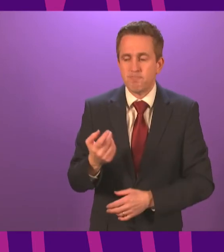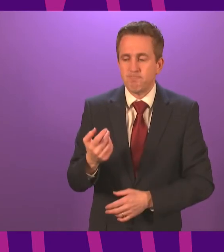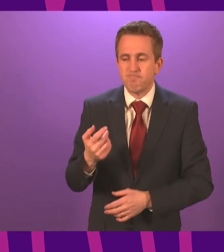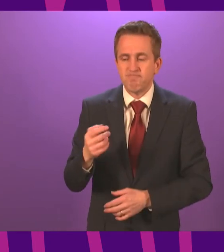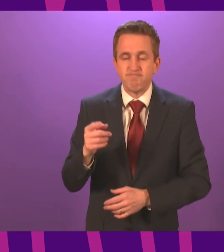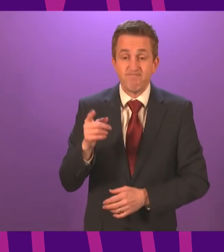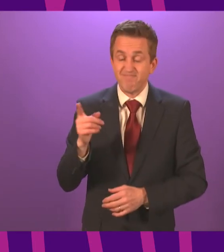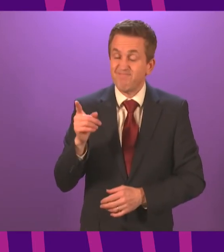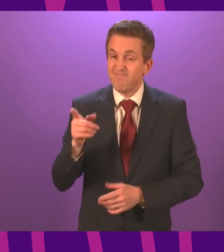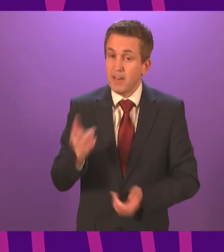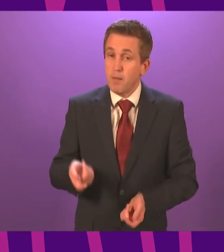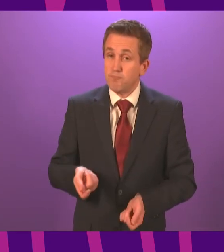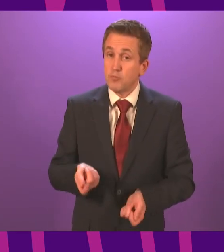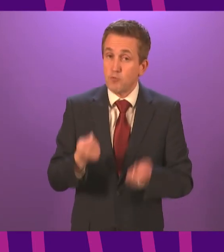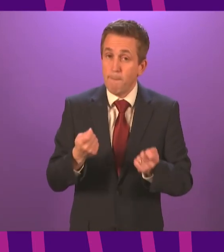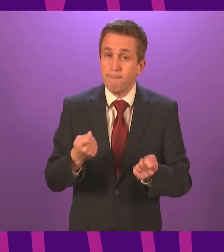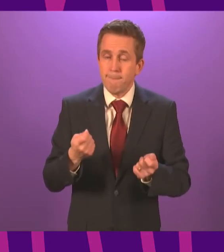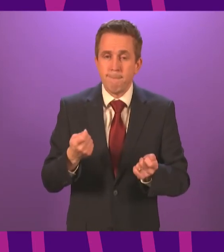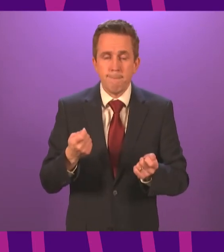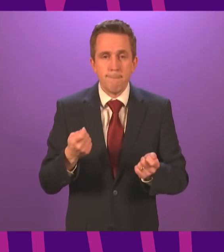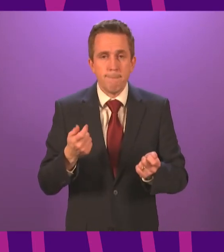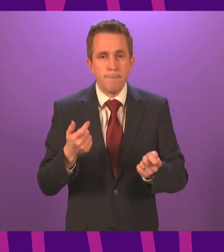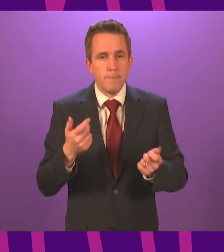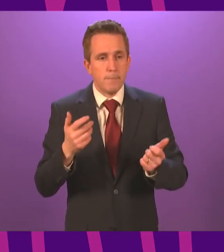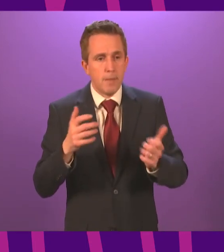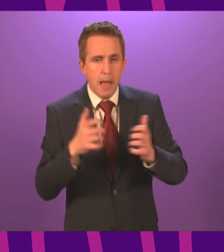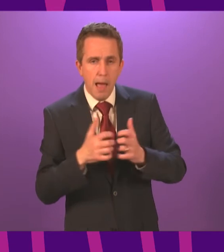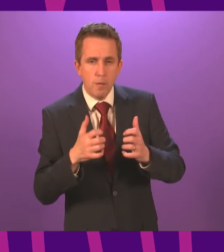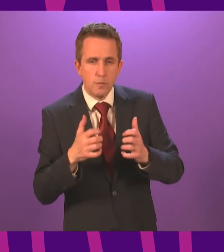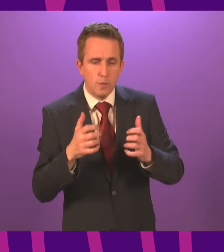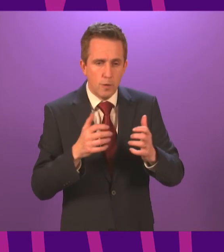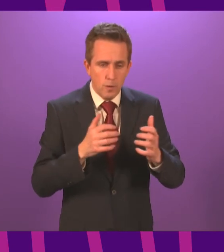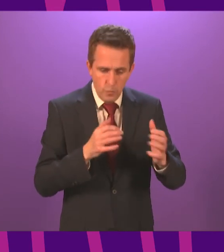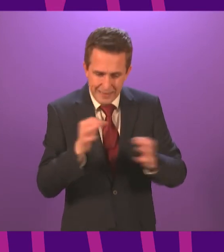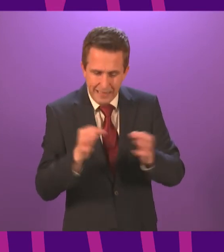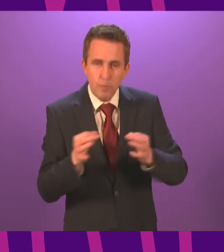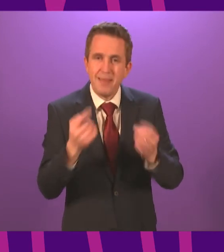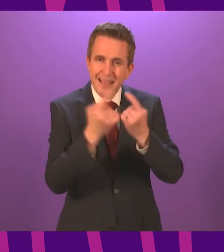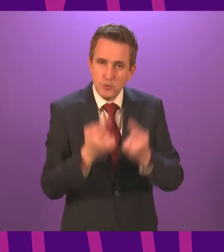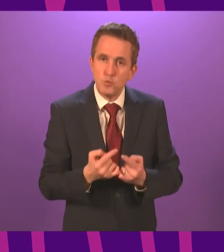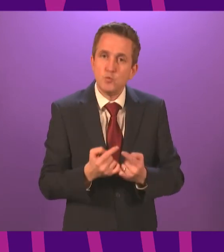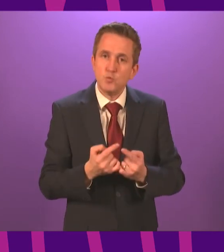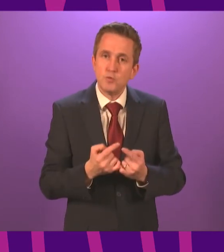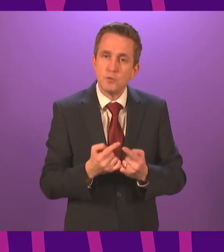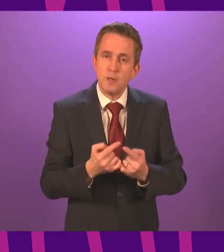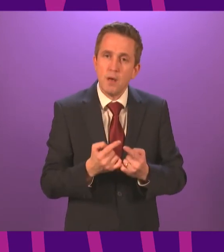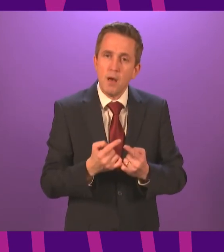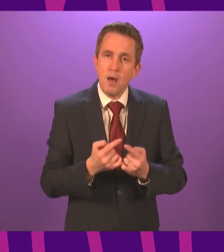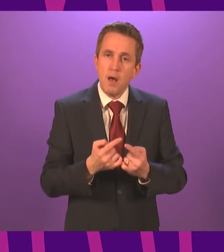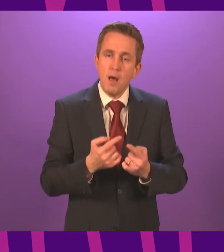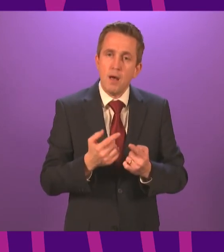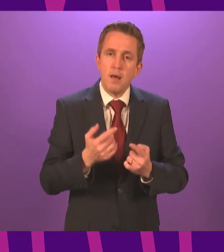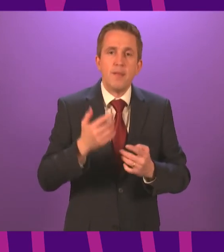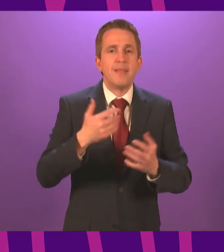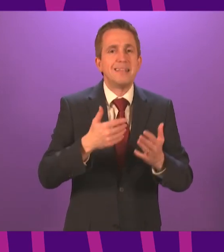and recognised the importance of dealing with issues relating to travel that impact directly on